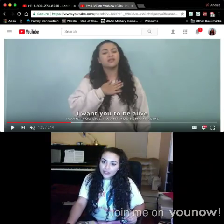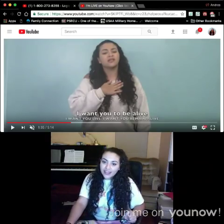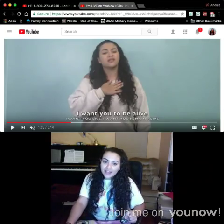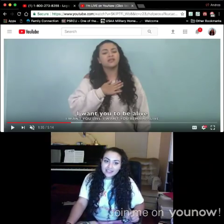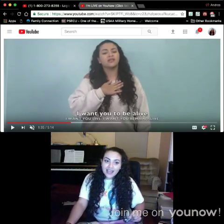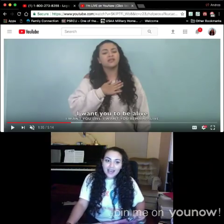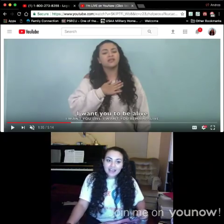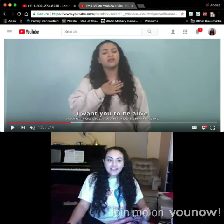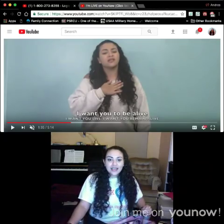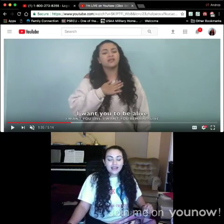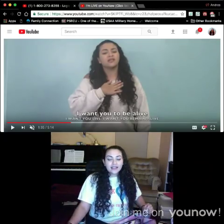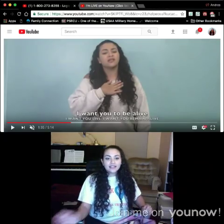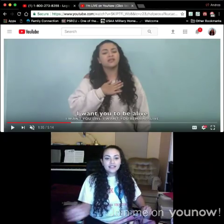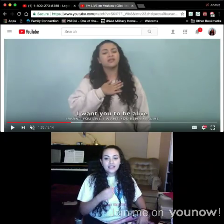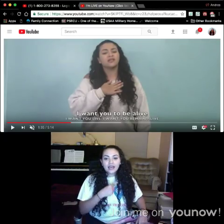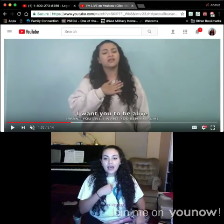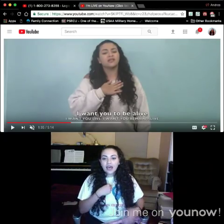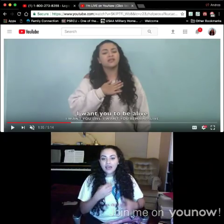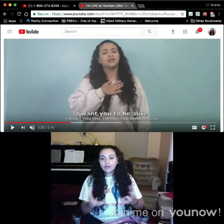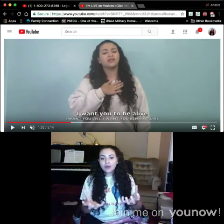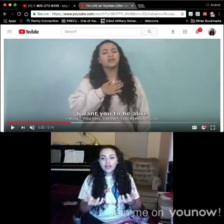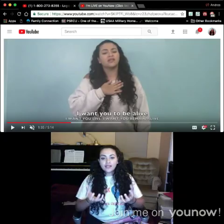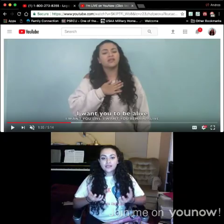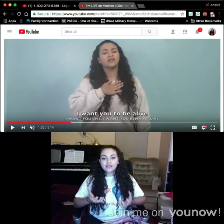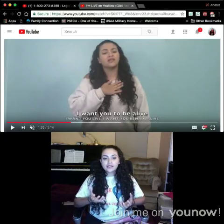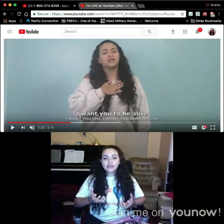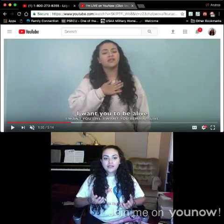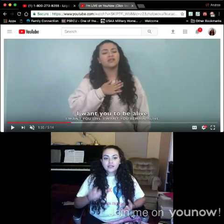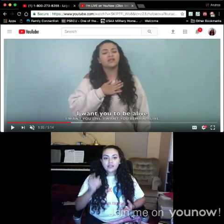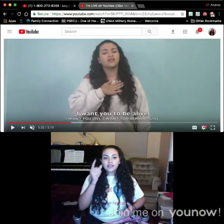for that, I signed I want